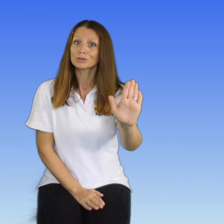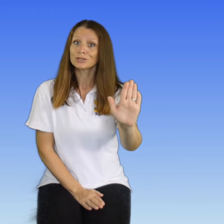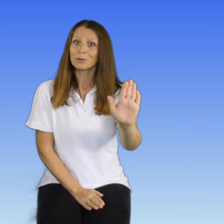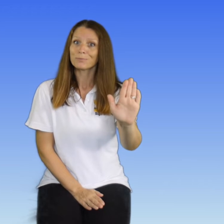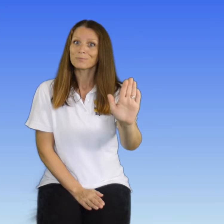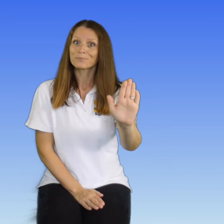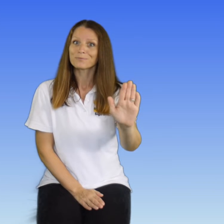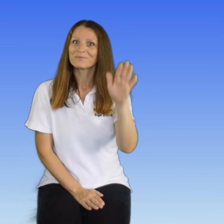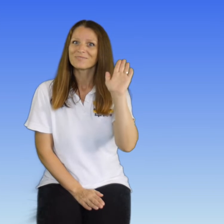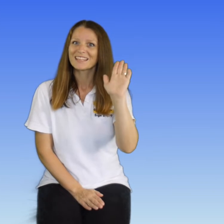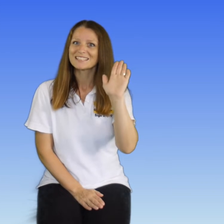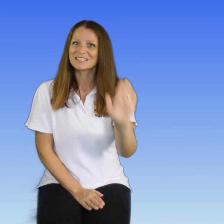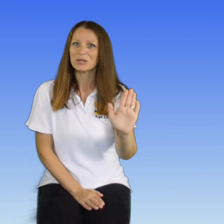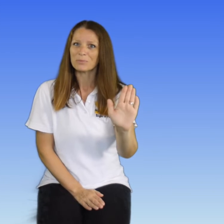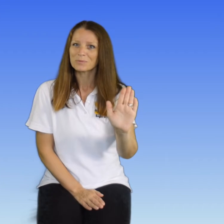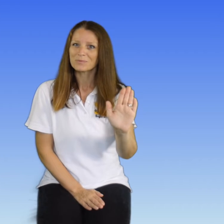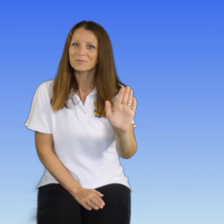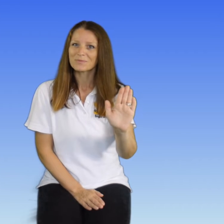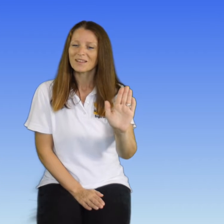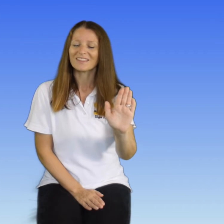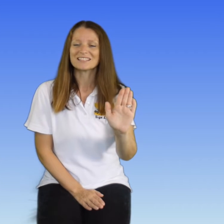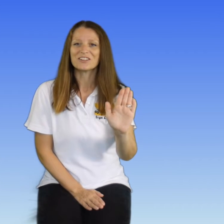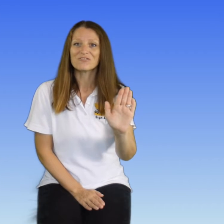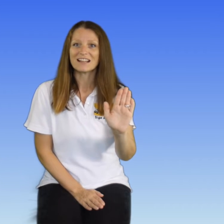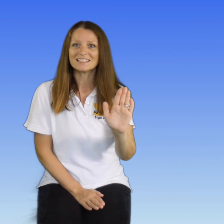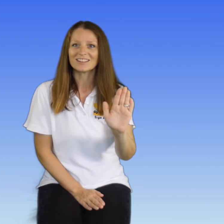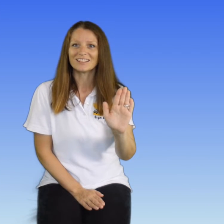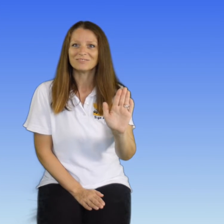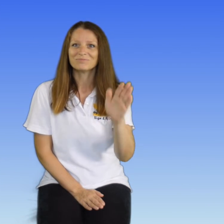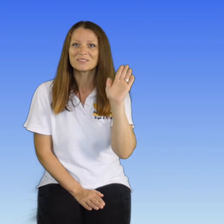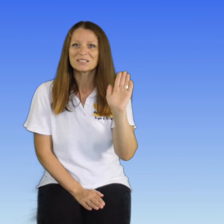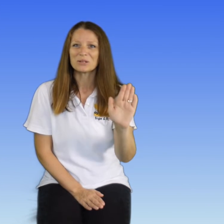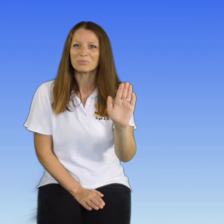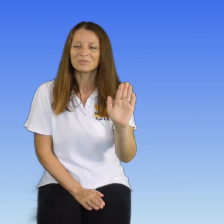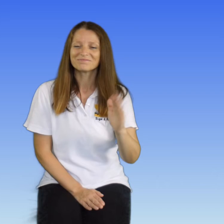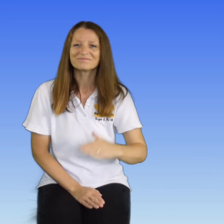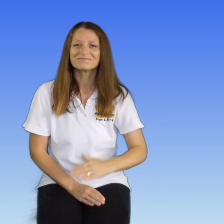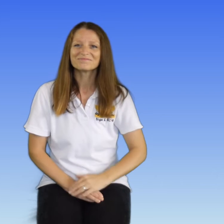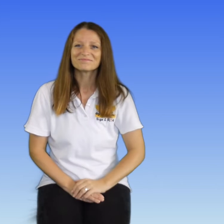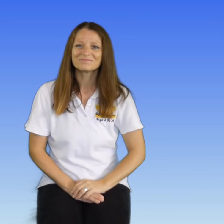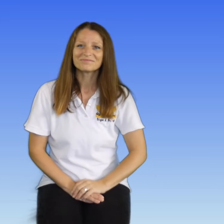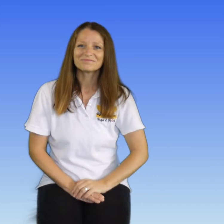stop. Stop. And that's a great sign. Stop.